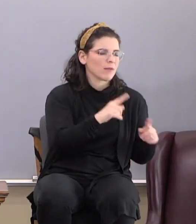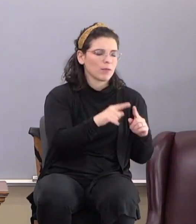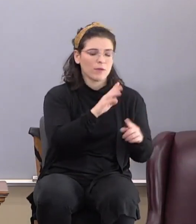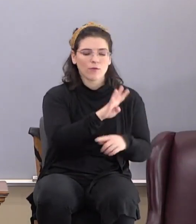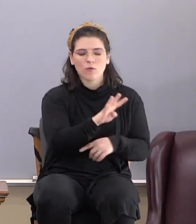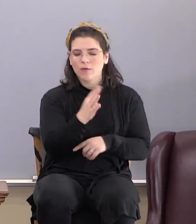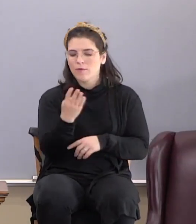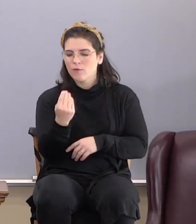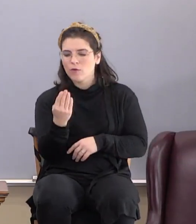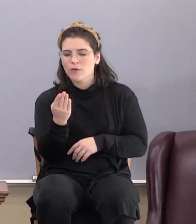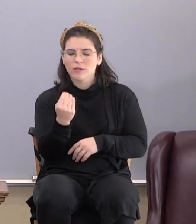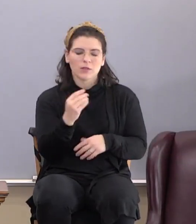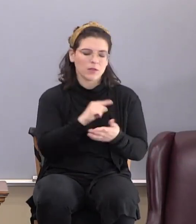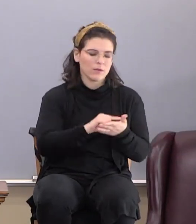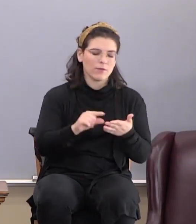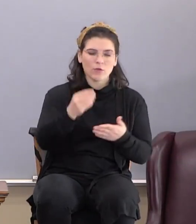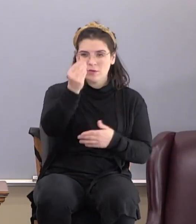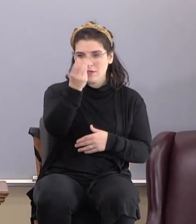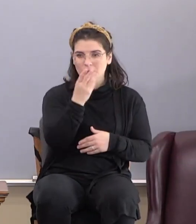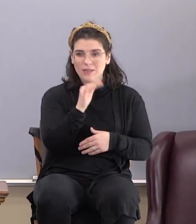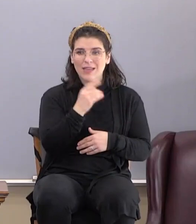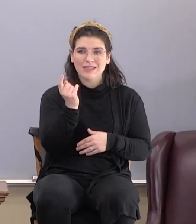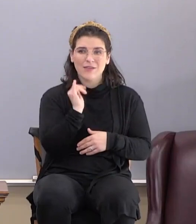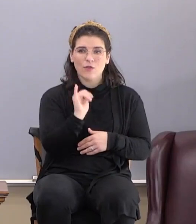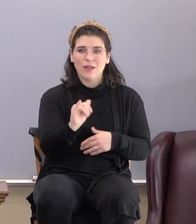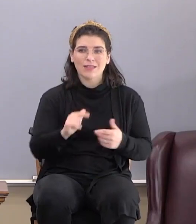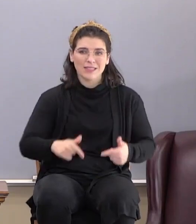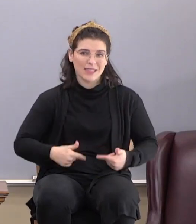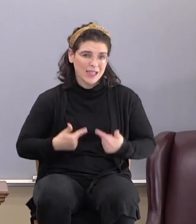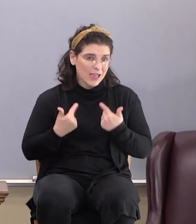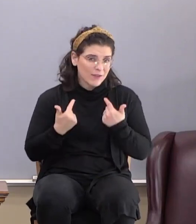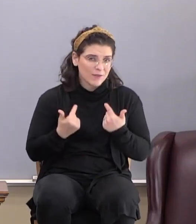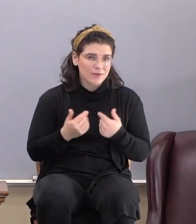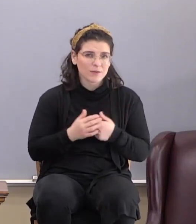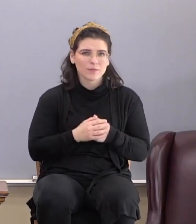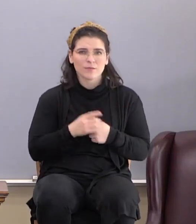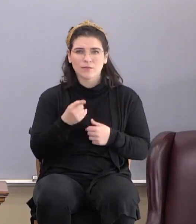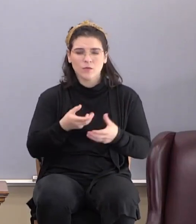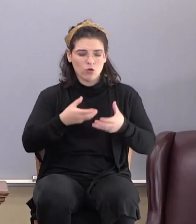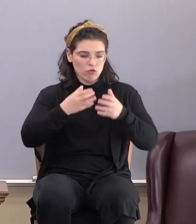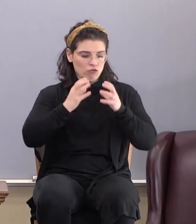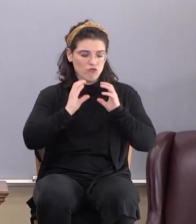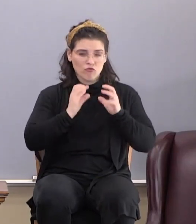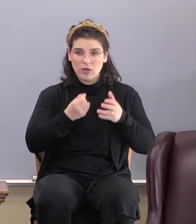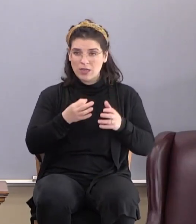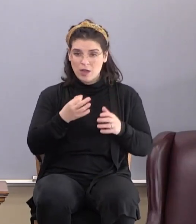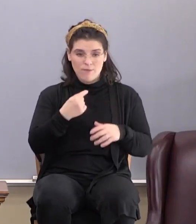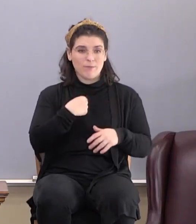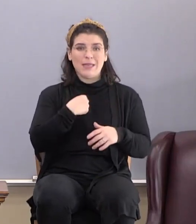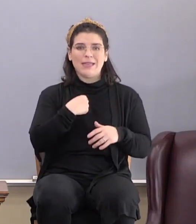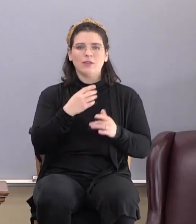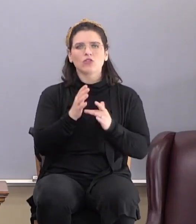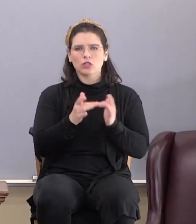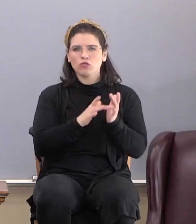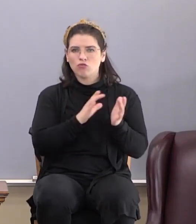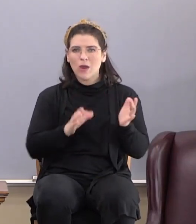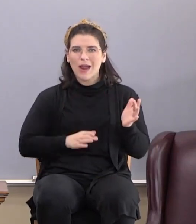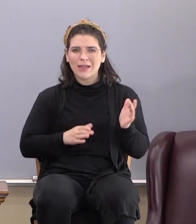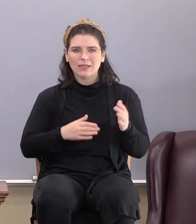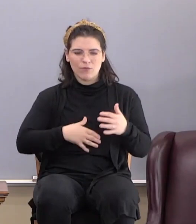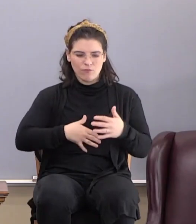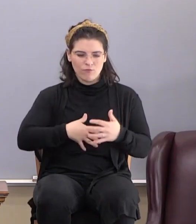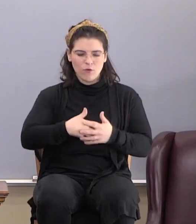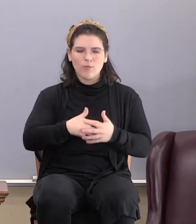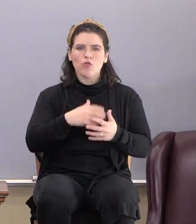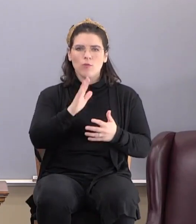verse 14, the verse tells us that's everlasting life. You drink of me, and out of your